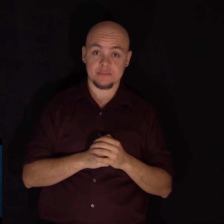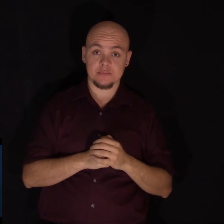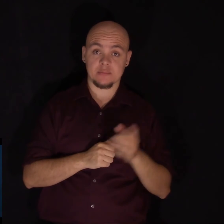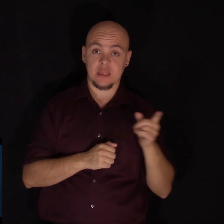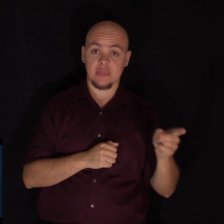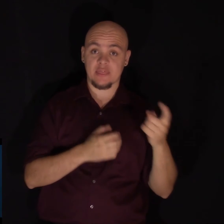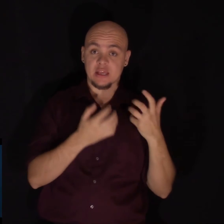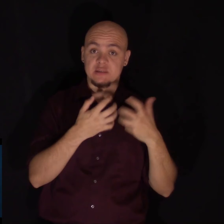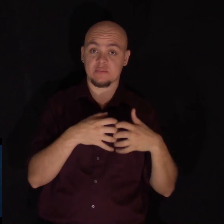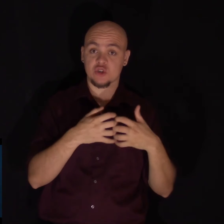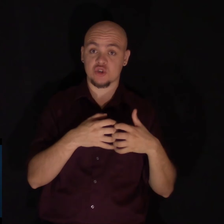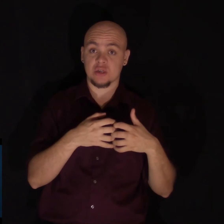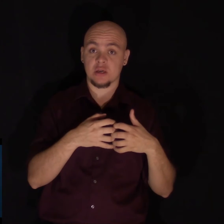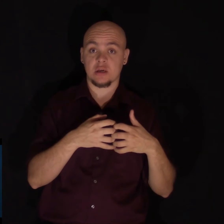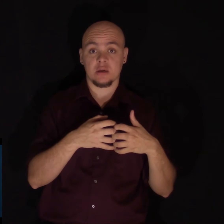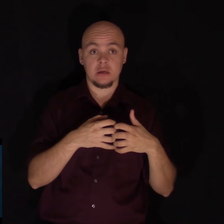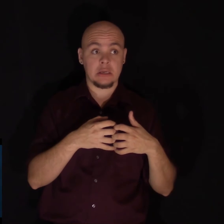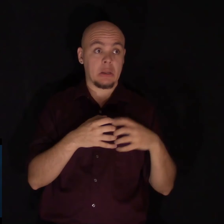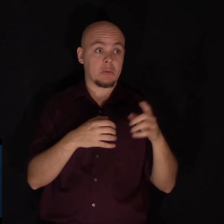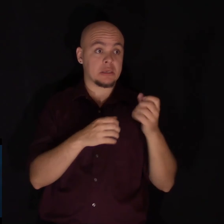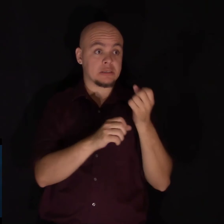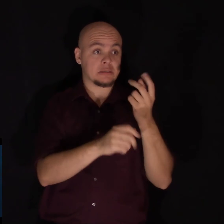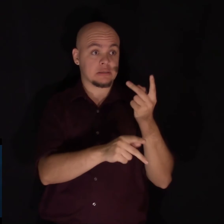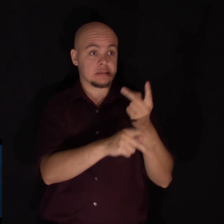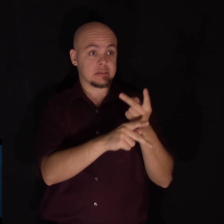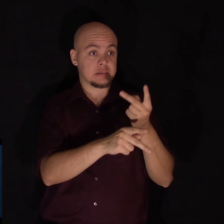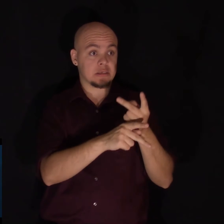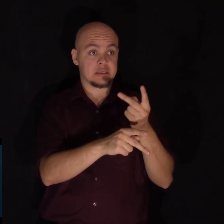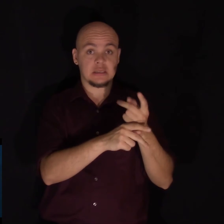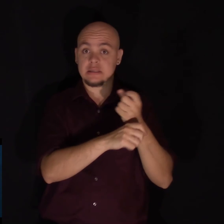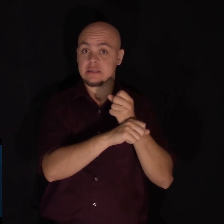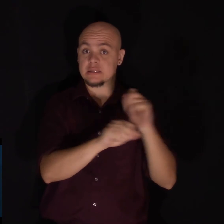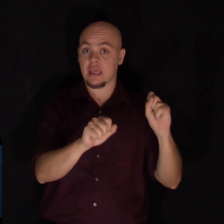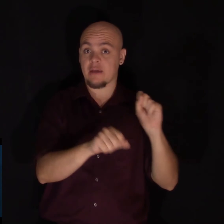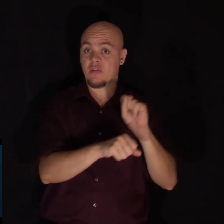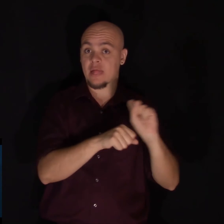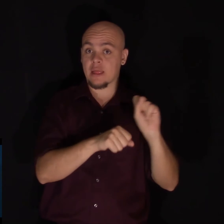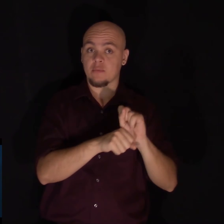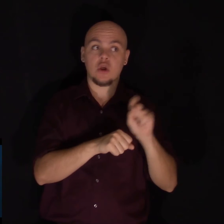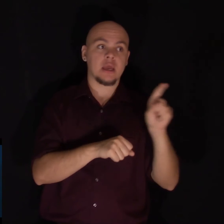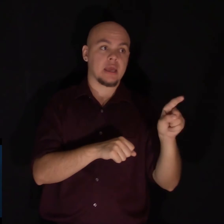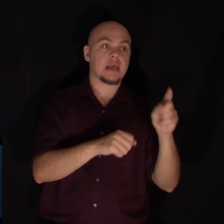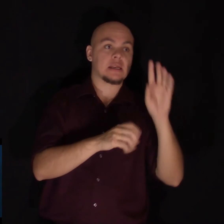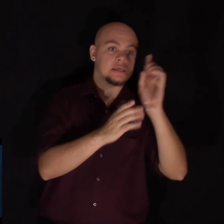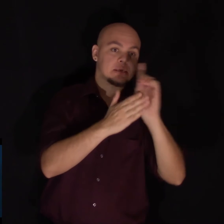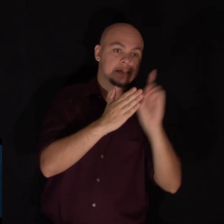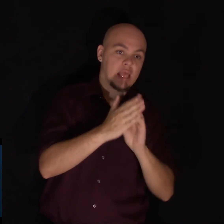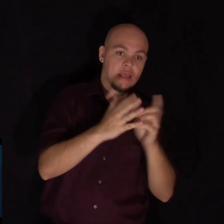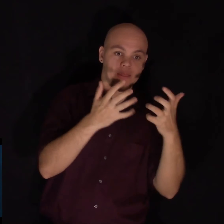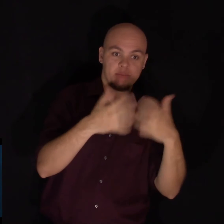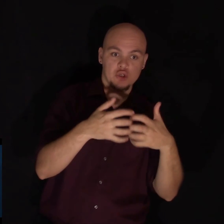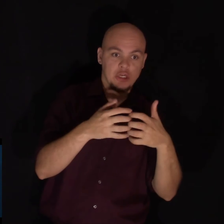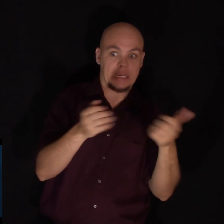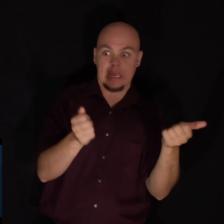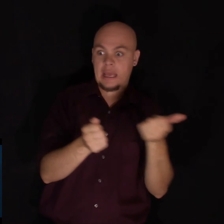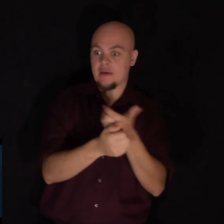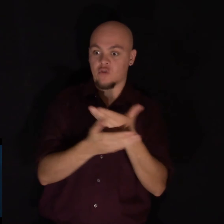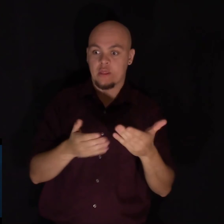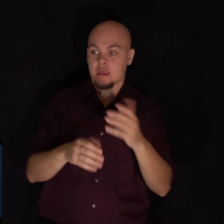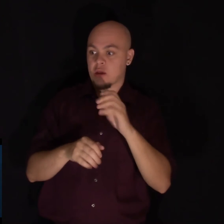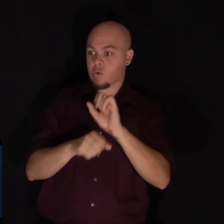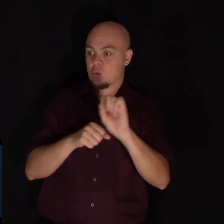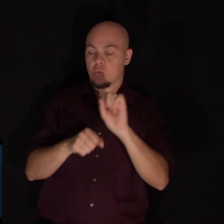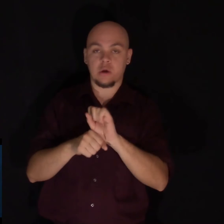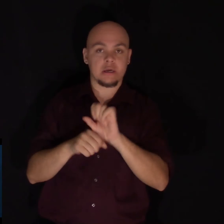machine would be the perfect labor-saving device. It can design the machine, that can build the machine, that can do any physical work, powered